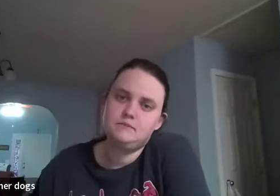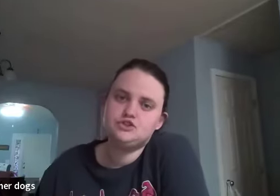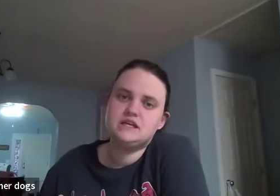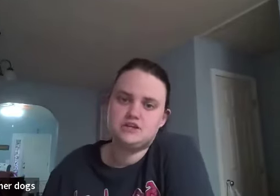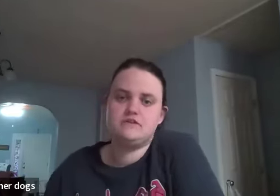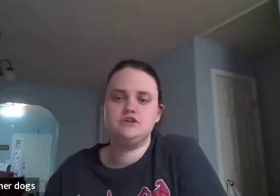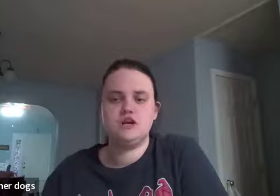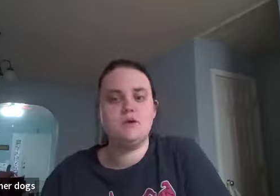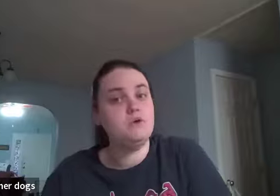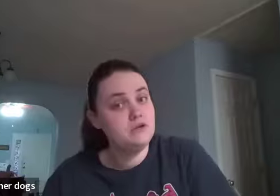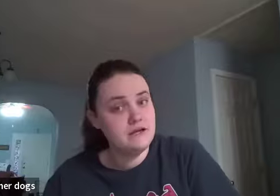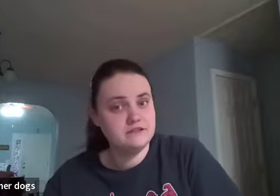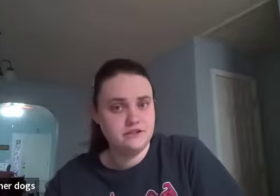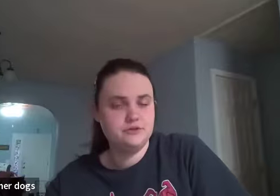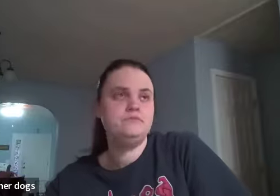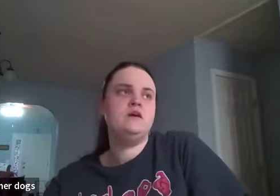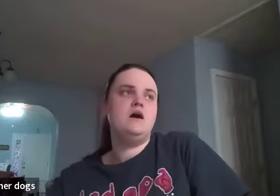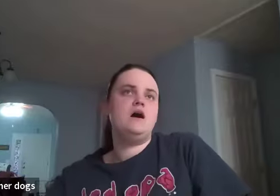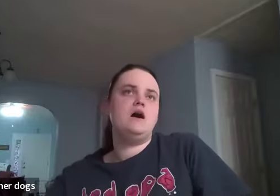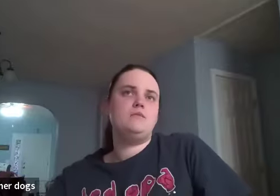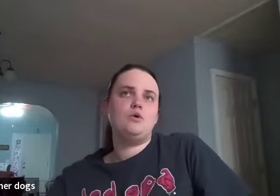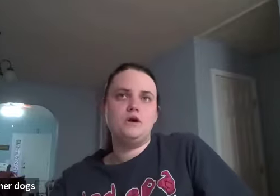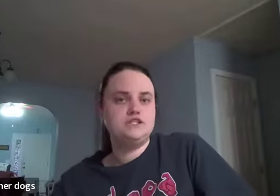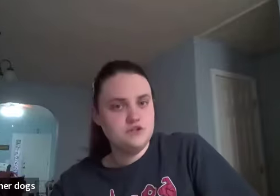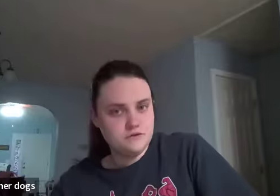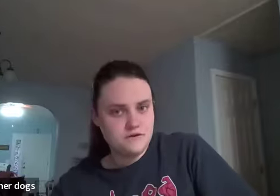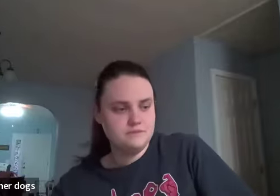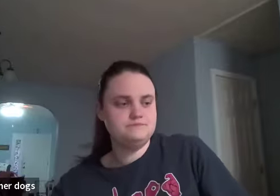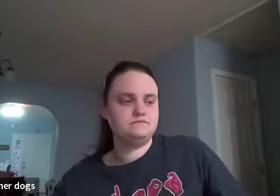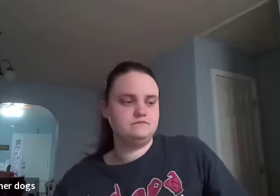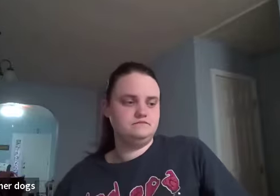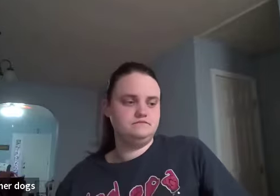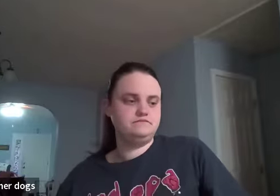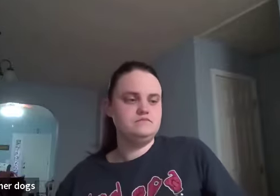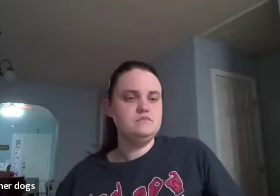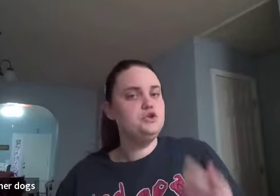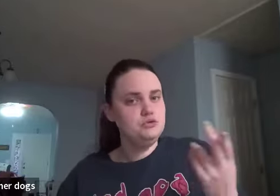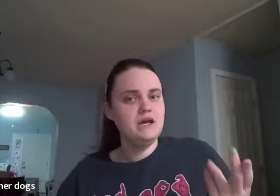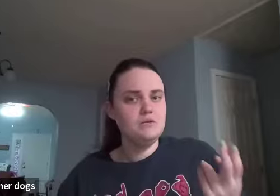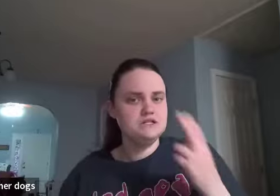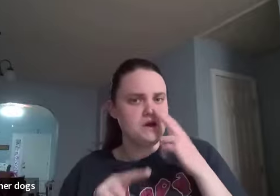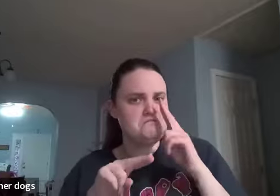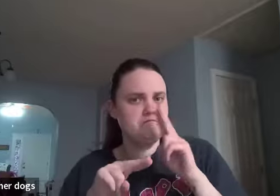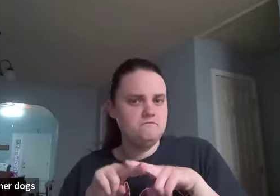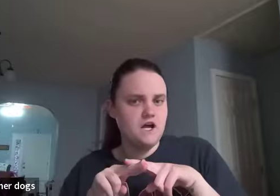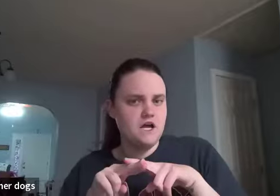can usually catch on that you're talking about what do you like to do? Or what do you do for fun? You can't always go